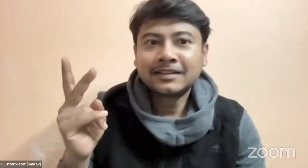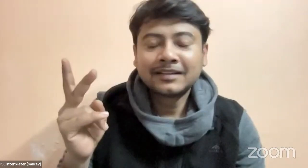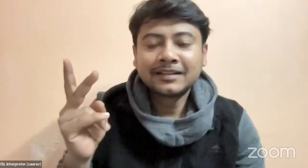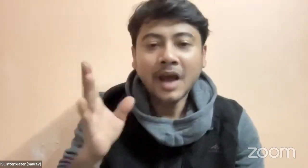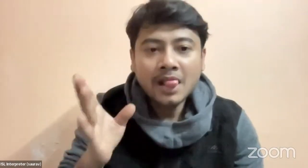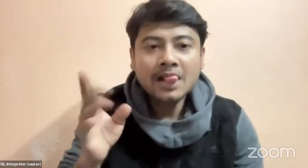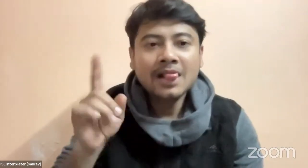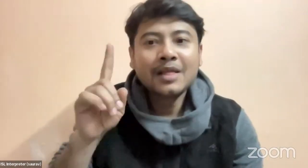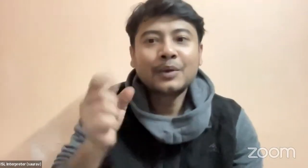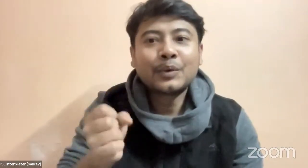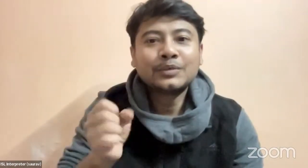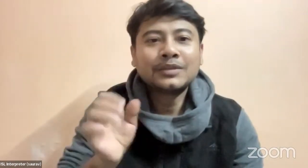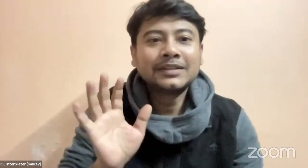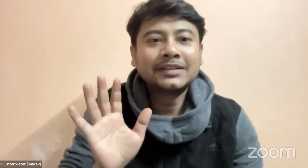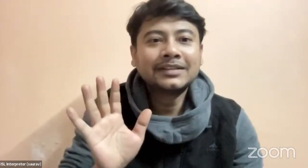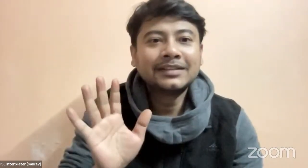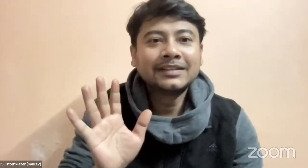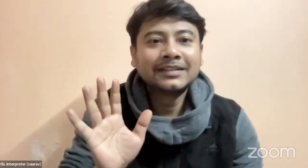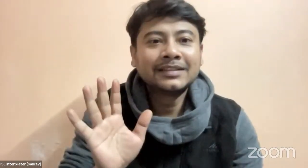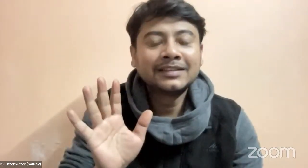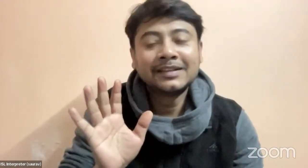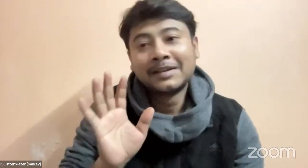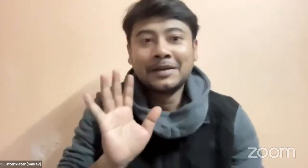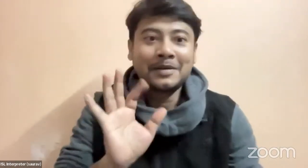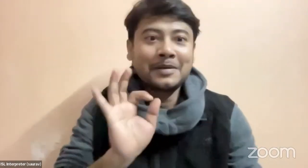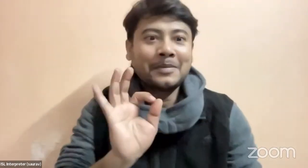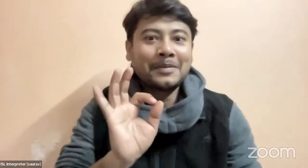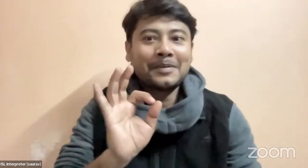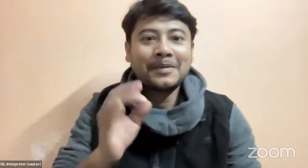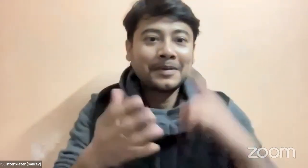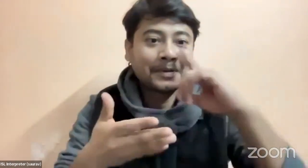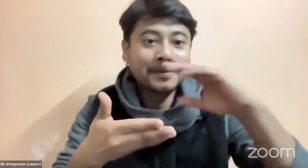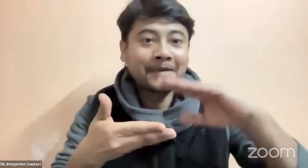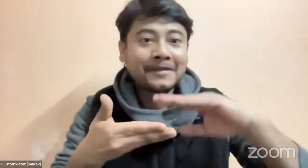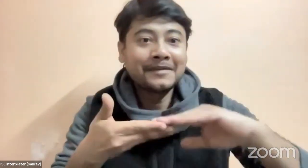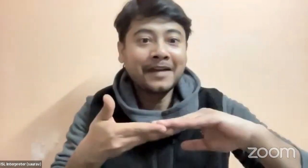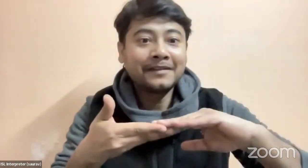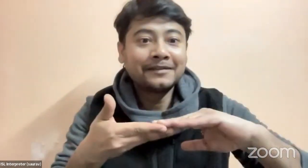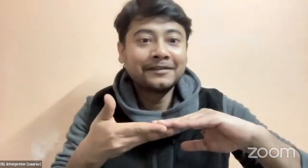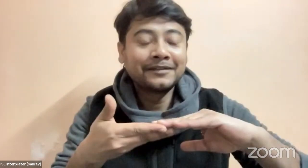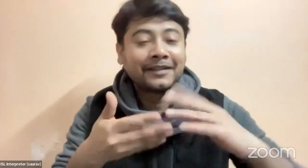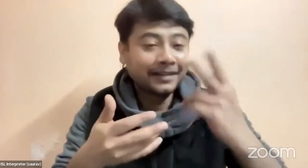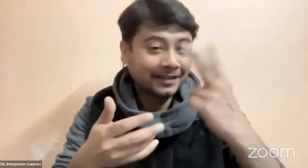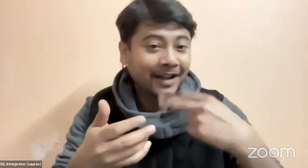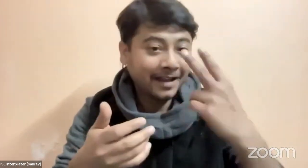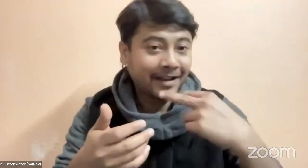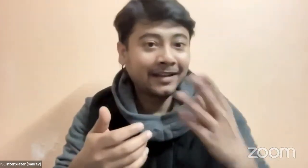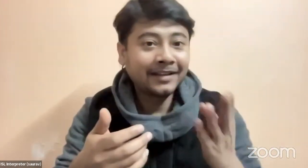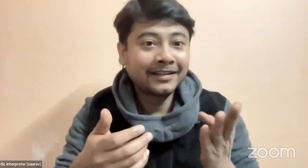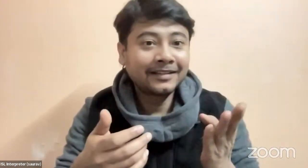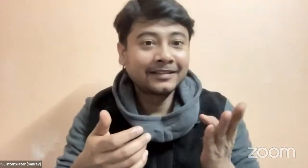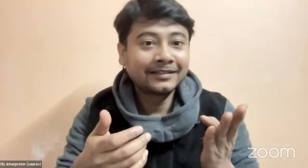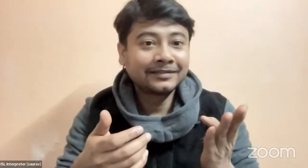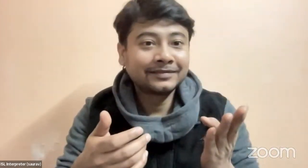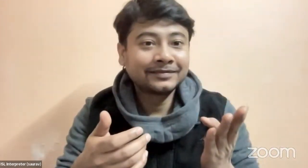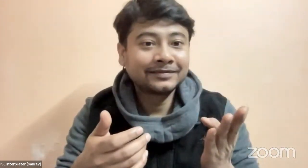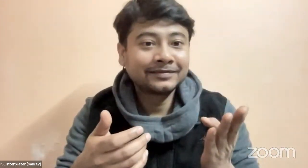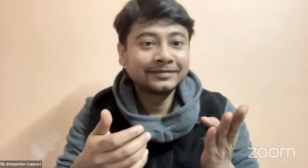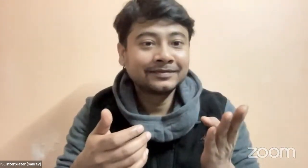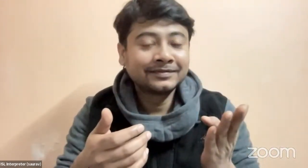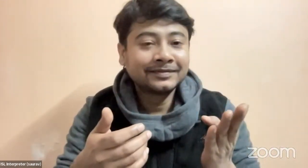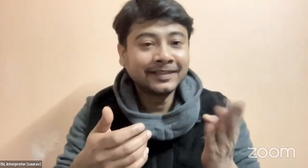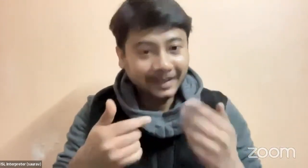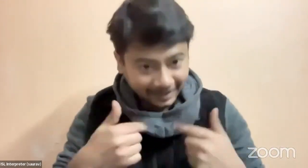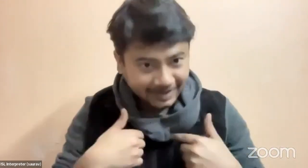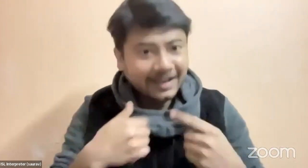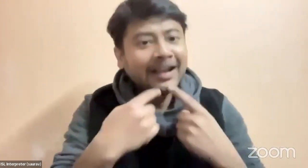good." Why? Because wife is crying. Nobody is to pacify wife. He said, "I will take incarnation, but still wife is crying.